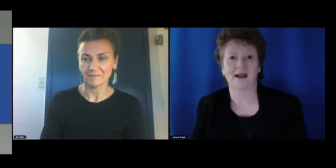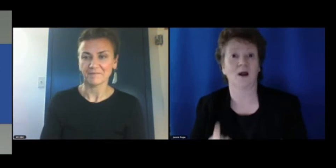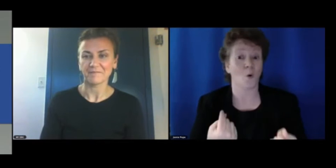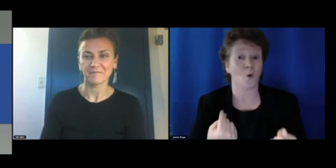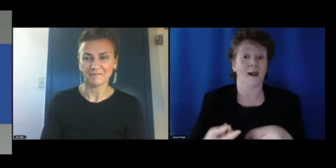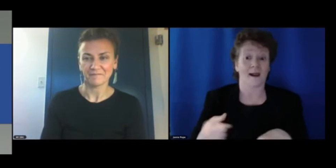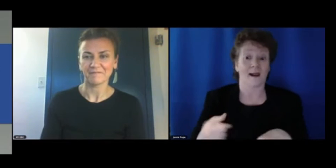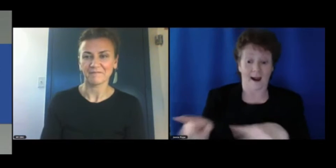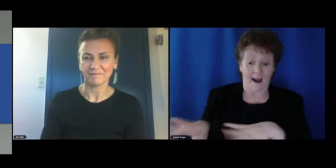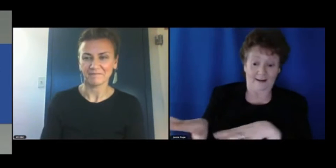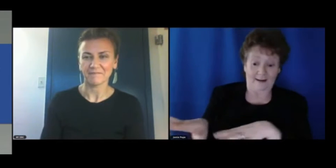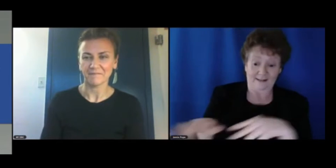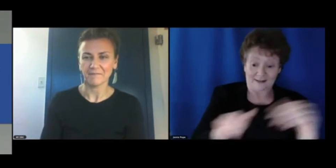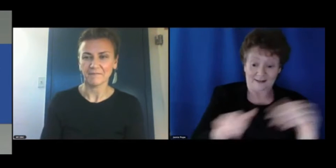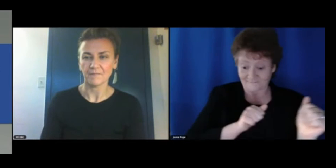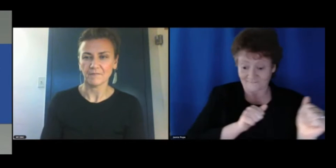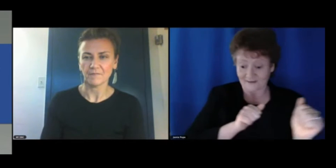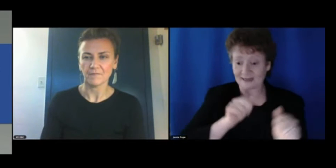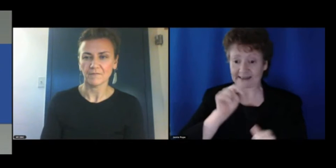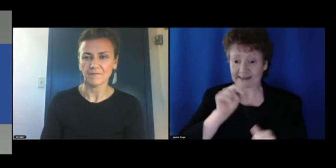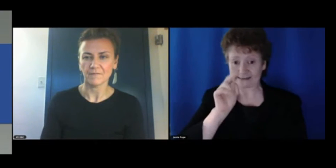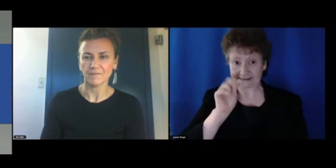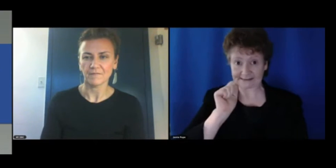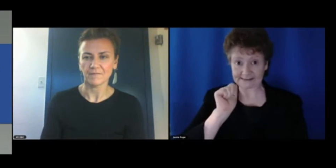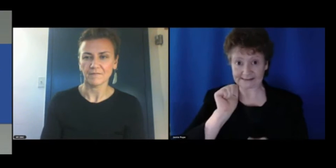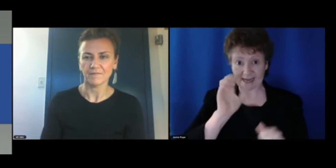And we work really well together.